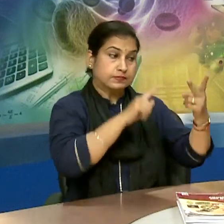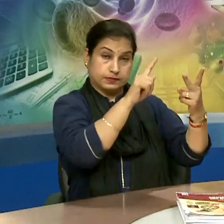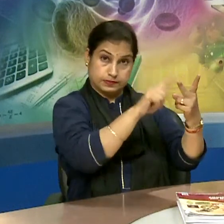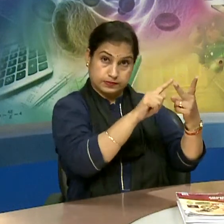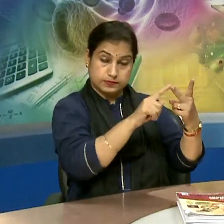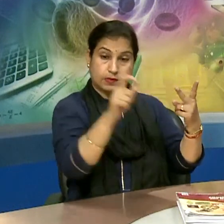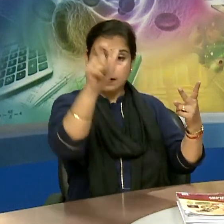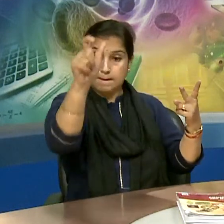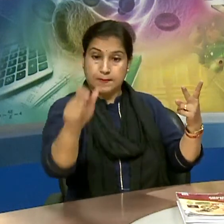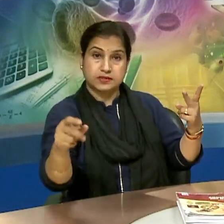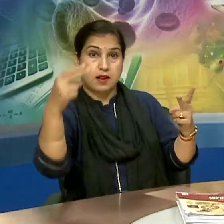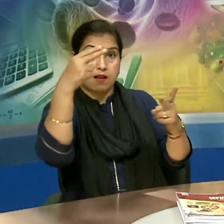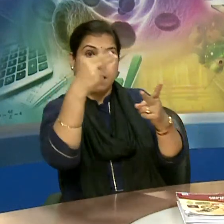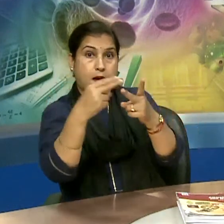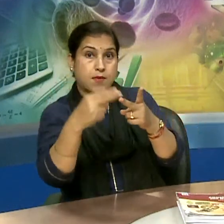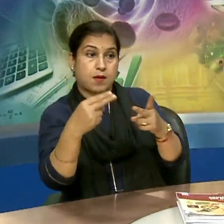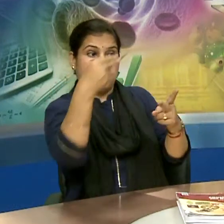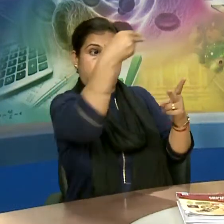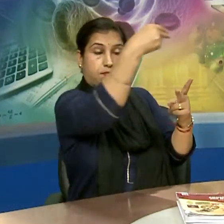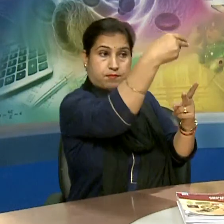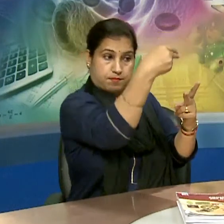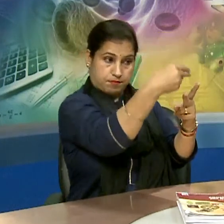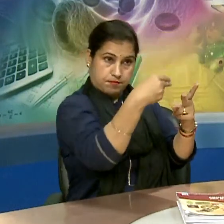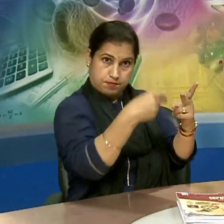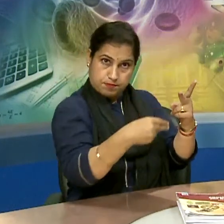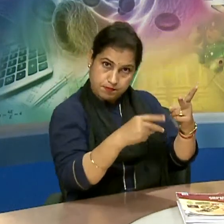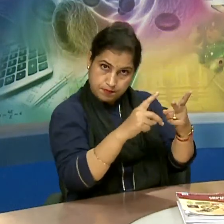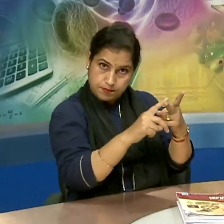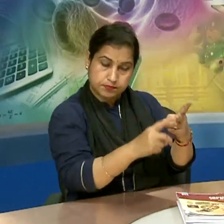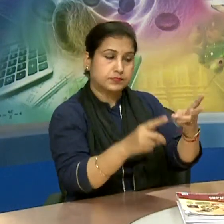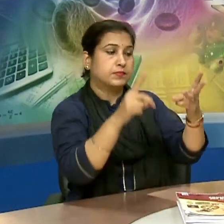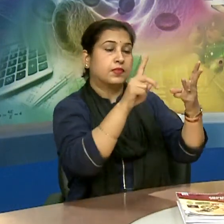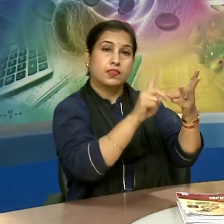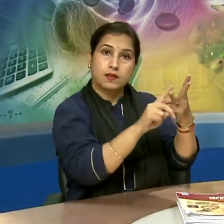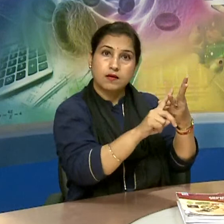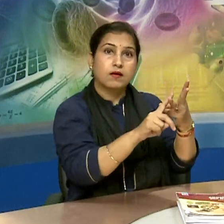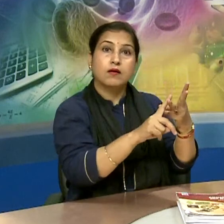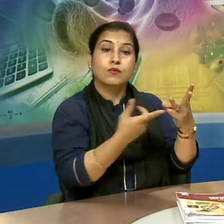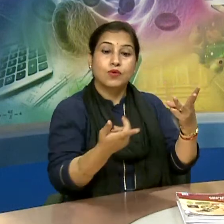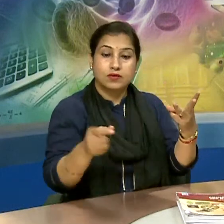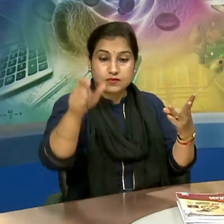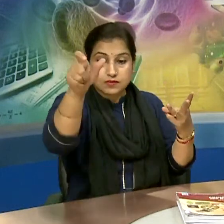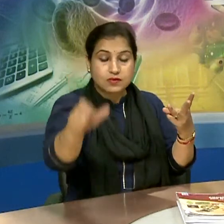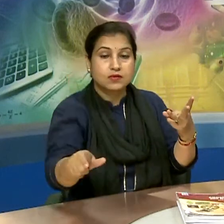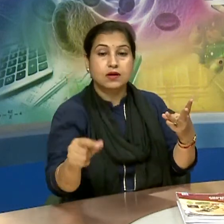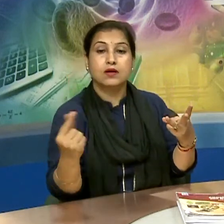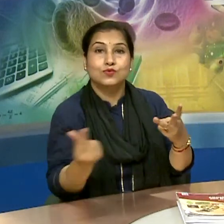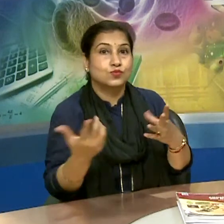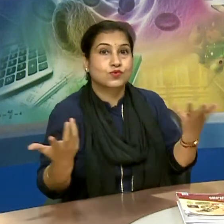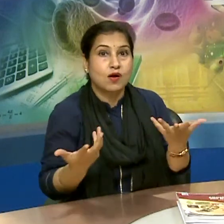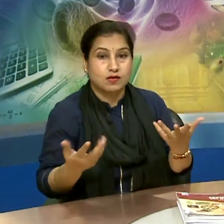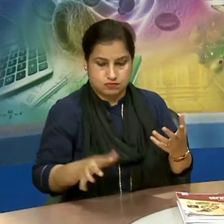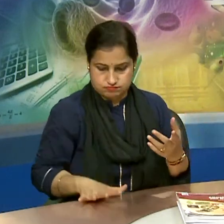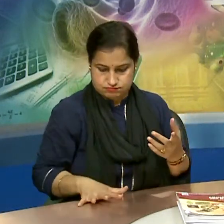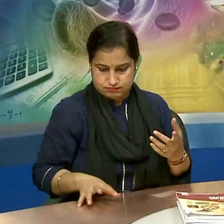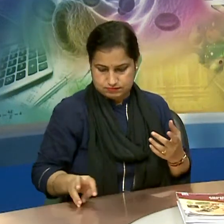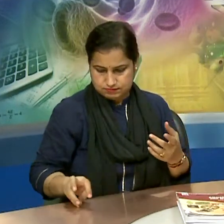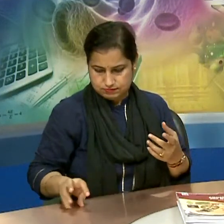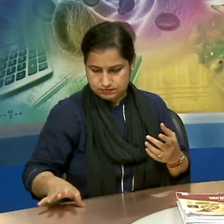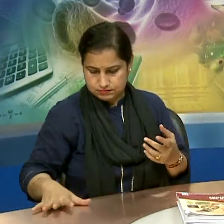In second column, name of the person. And in last column, length